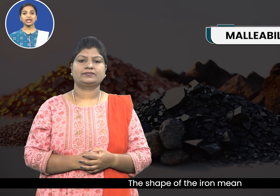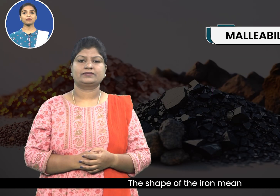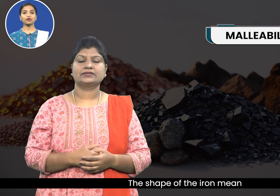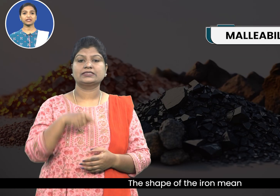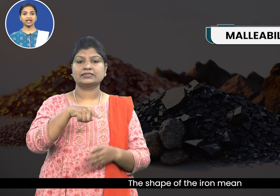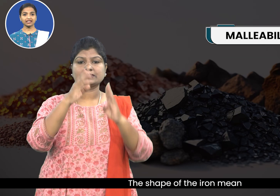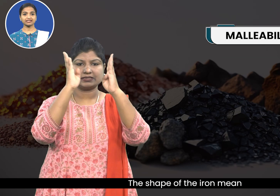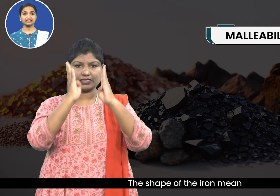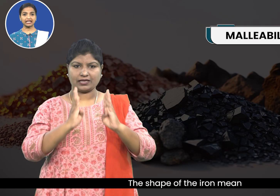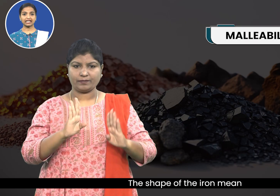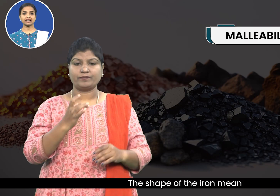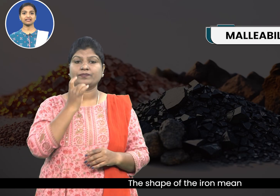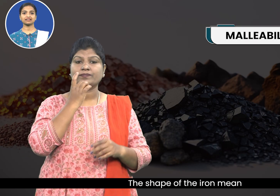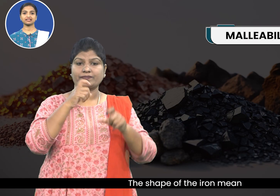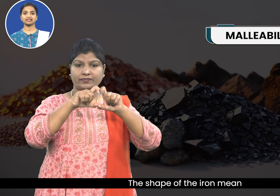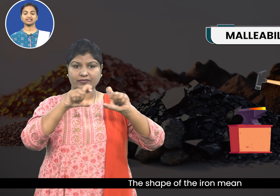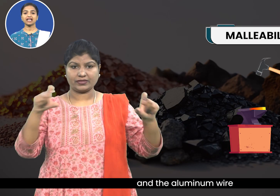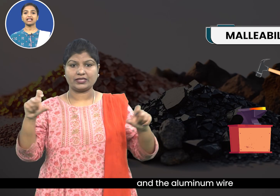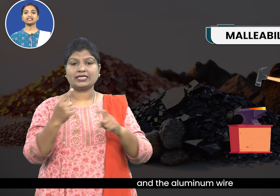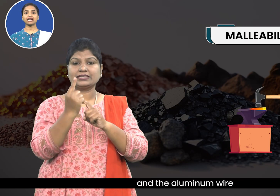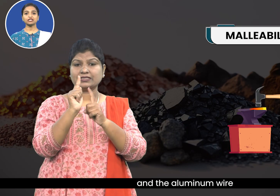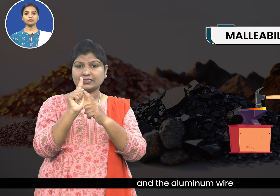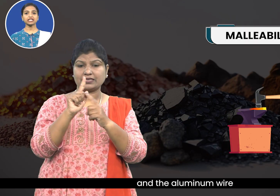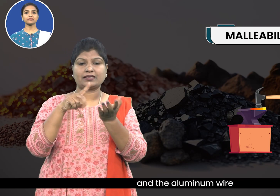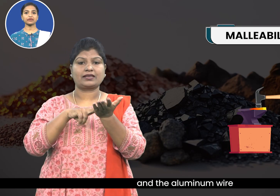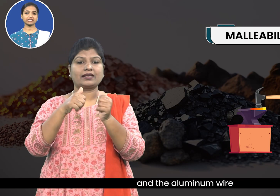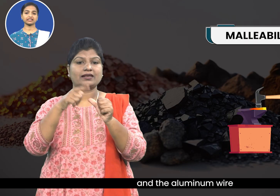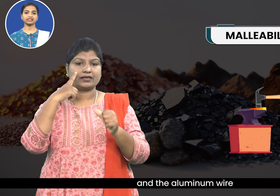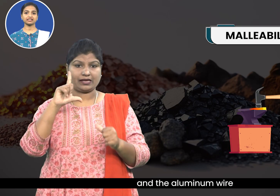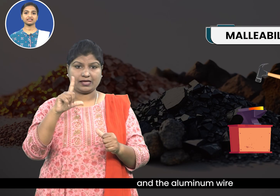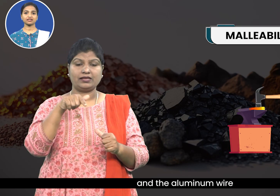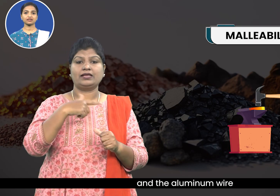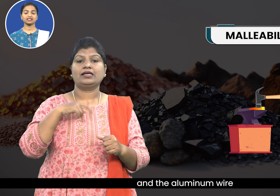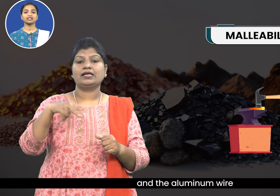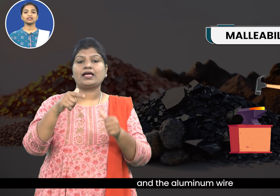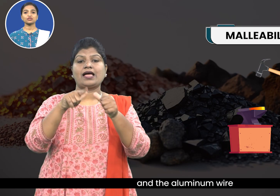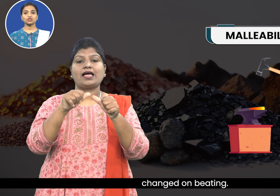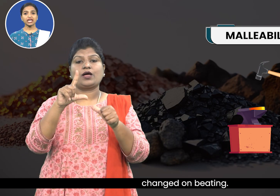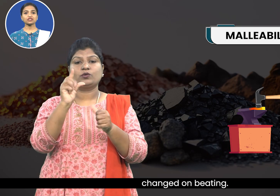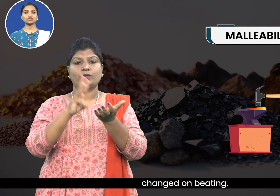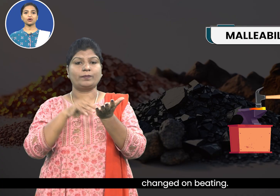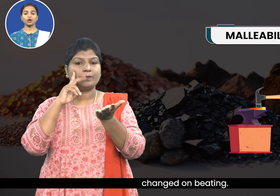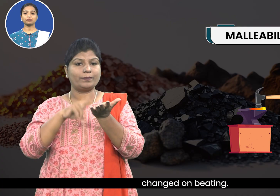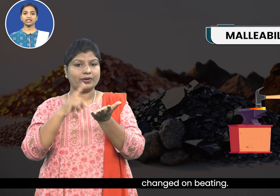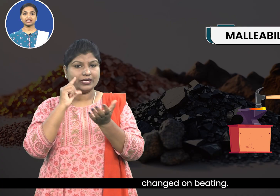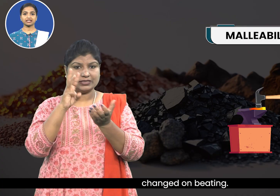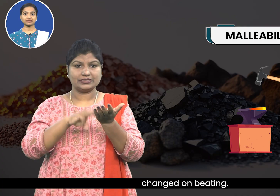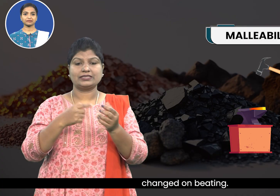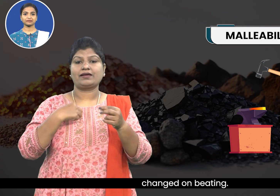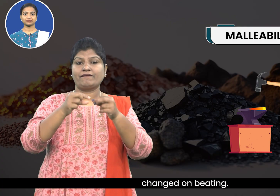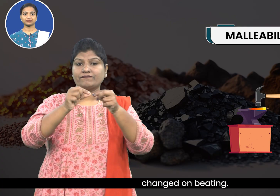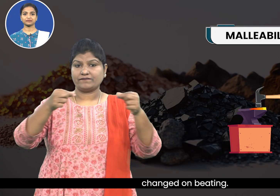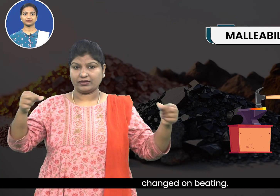The shape of the iron nail and the aluminium wire changed on